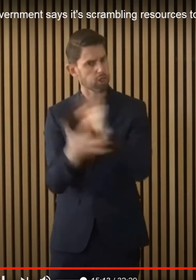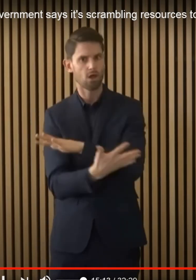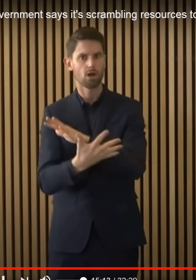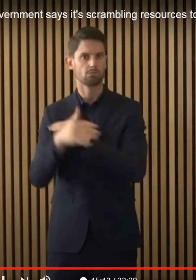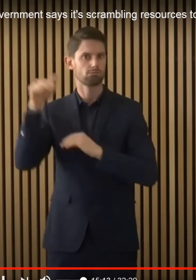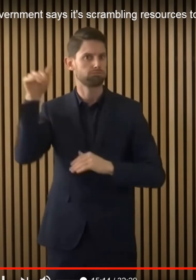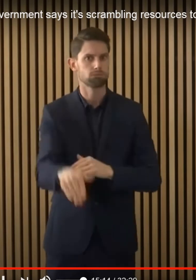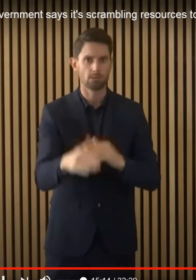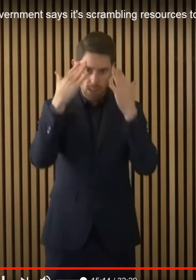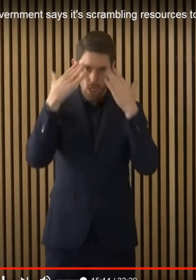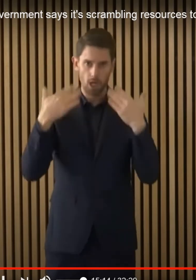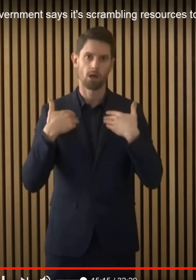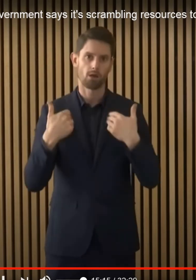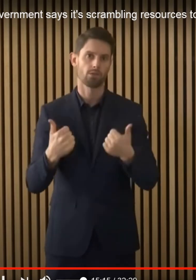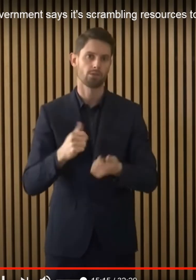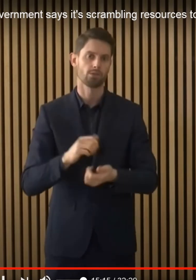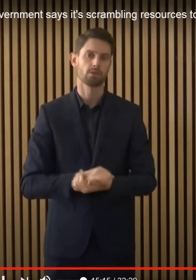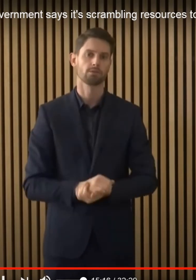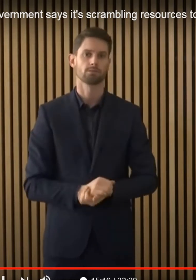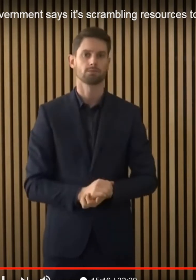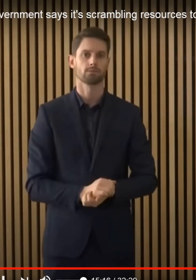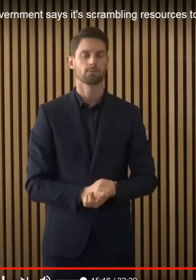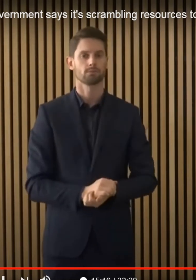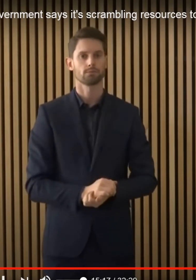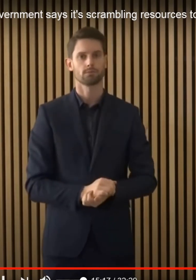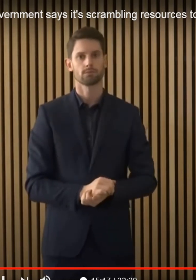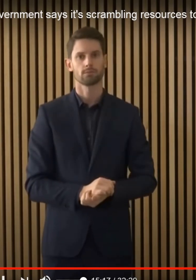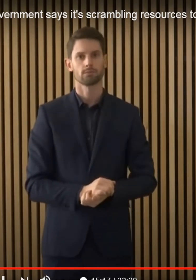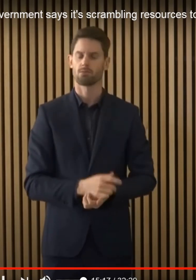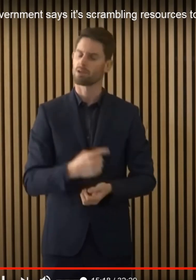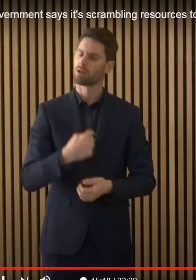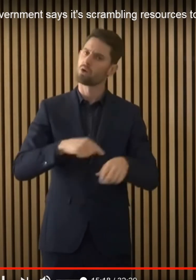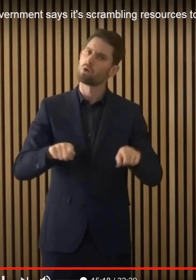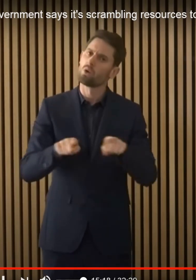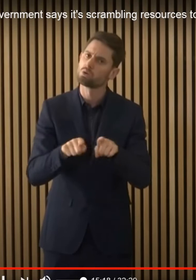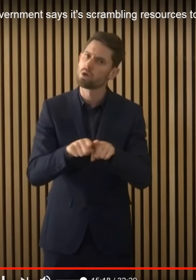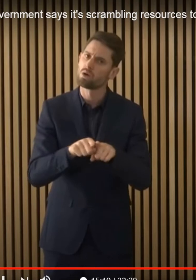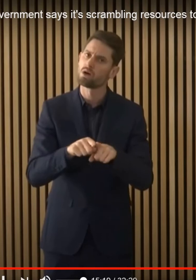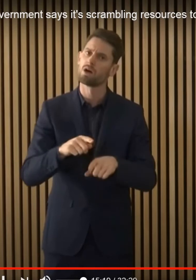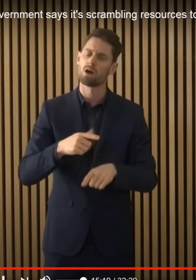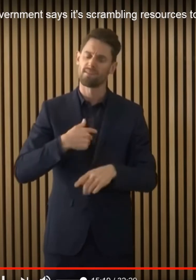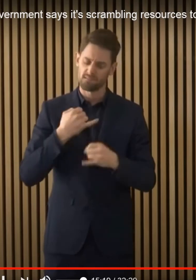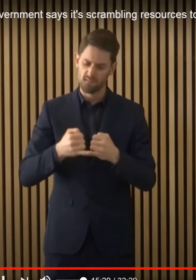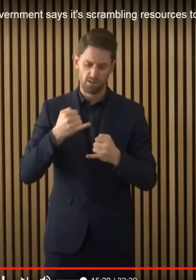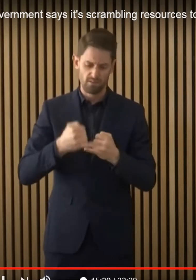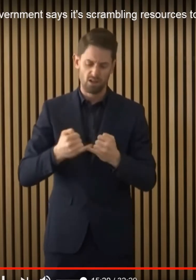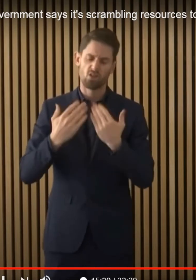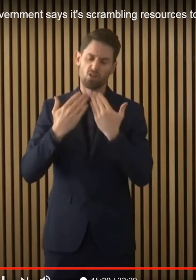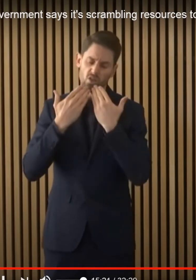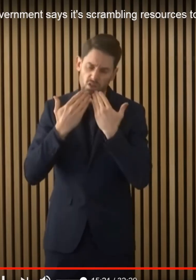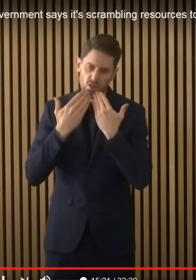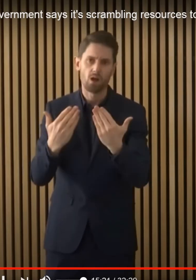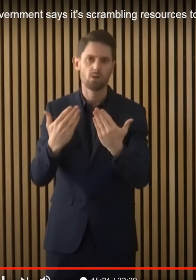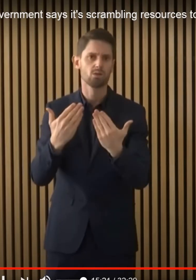also am very grateful to the amazing work that we have seen, particularly in